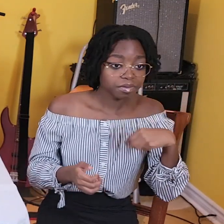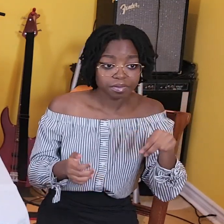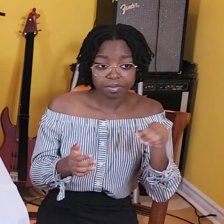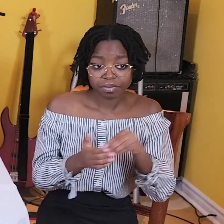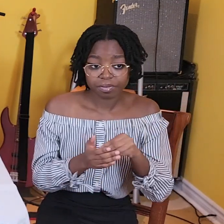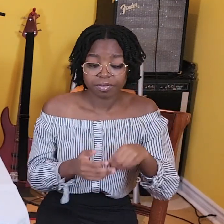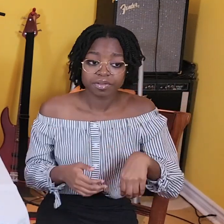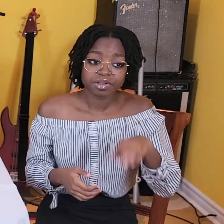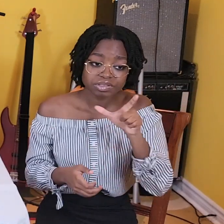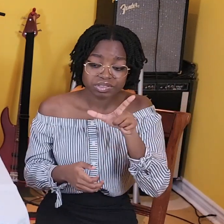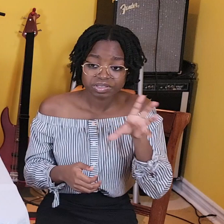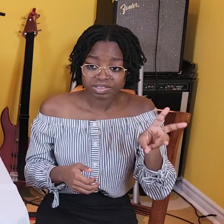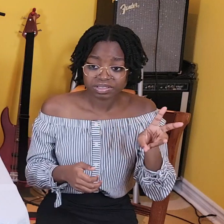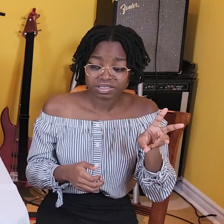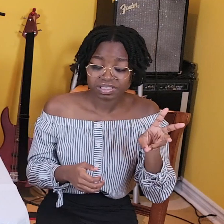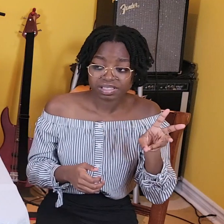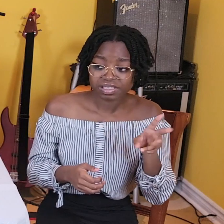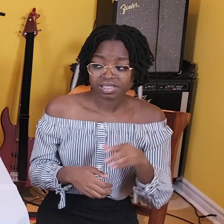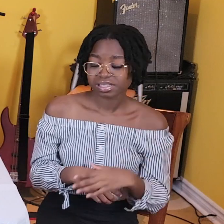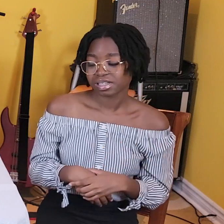Luke 23:26.